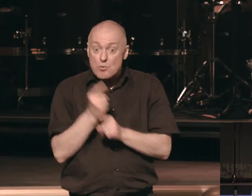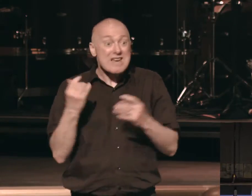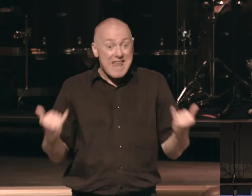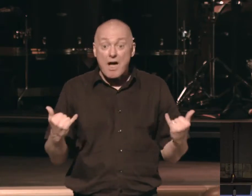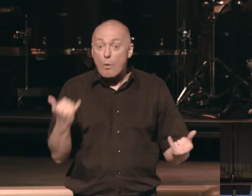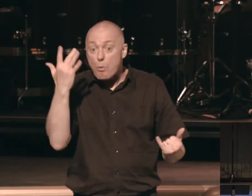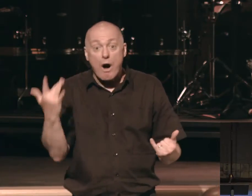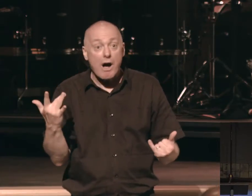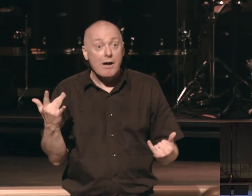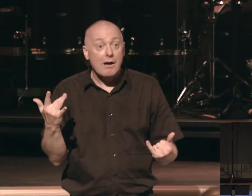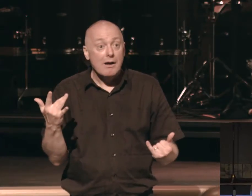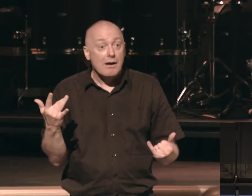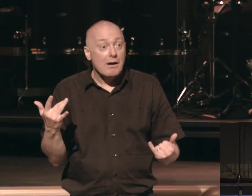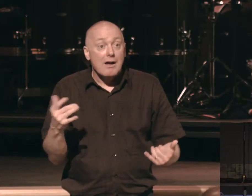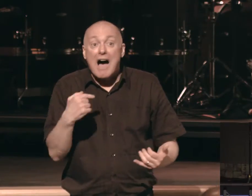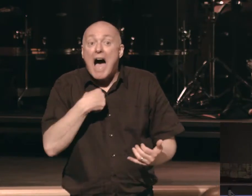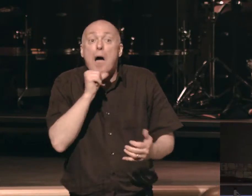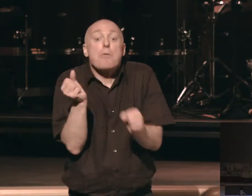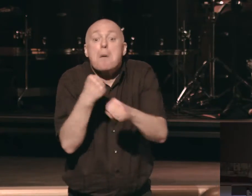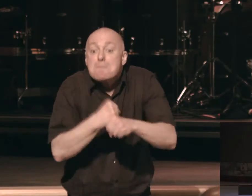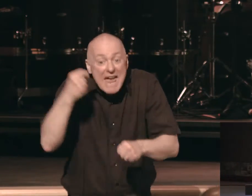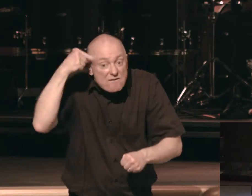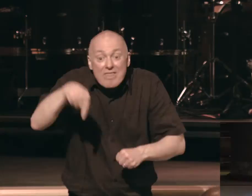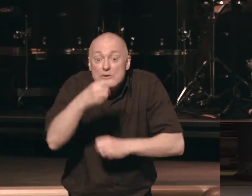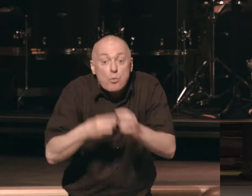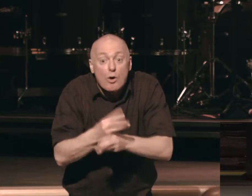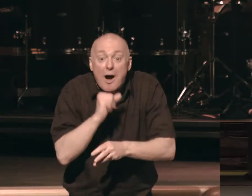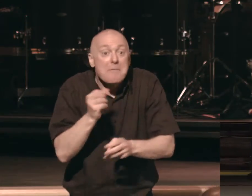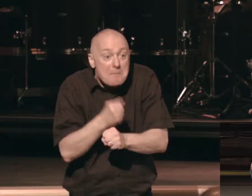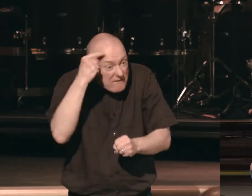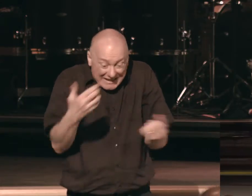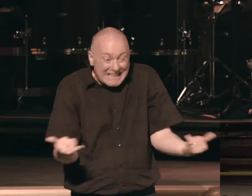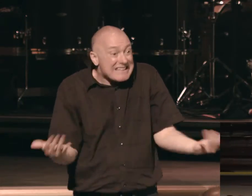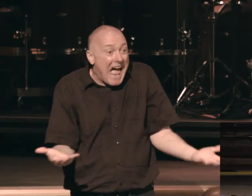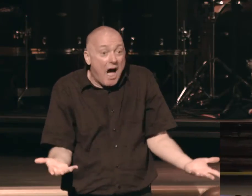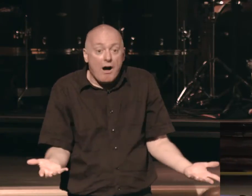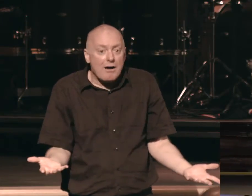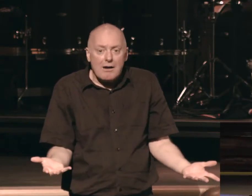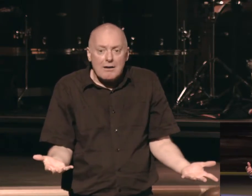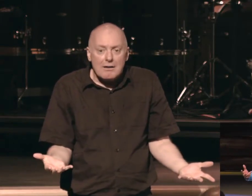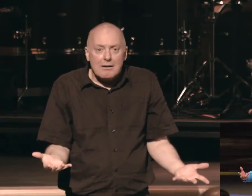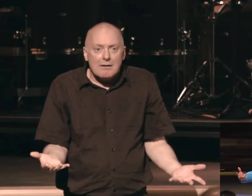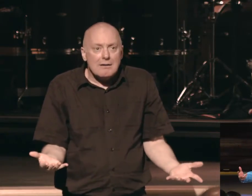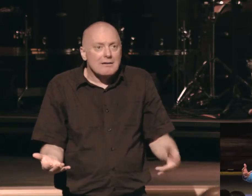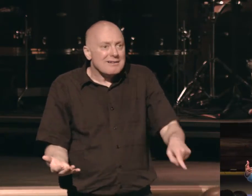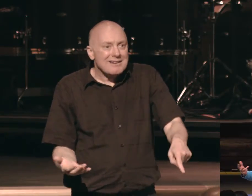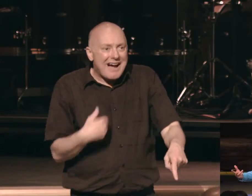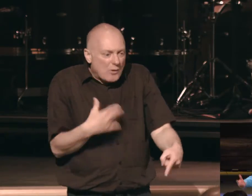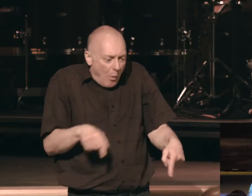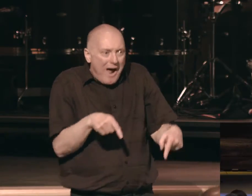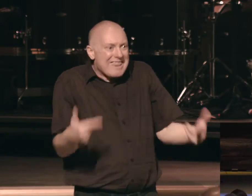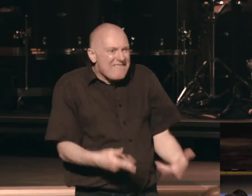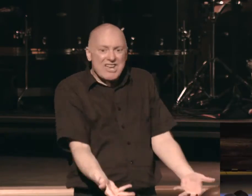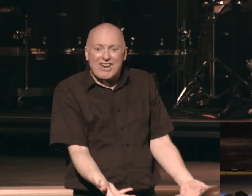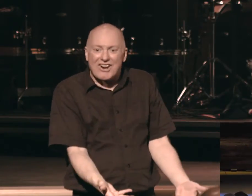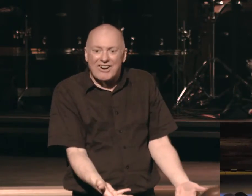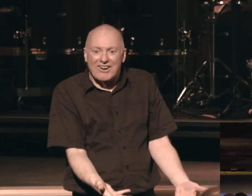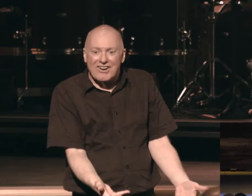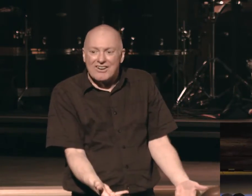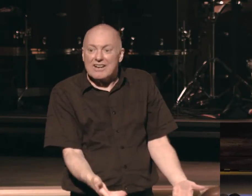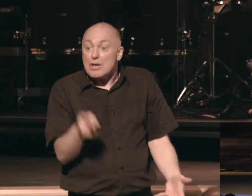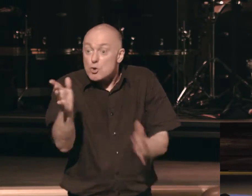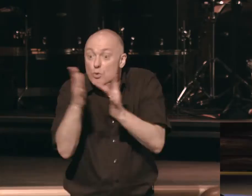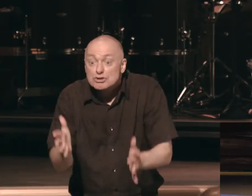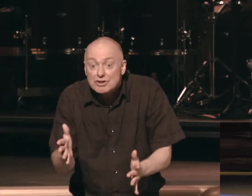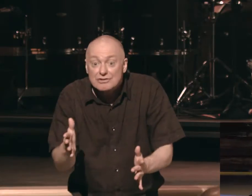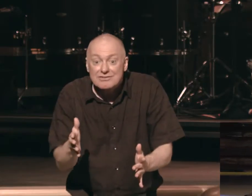I'm not made for this world. I'm not made for here and now. This is not my end game, and if you're in Christ, this isn't your end game either. You